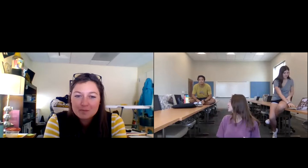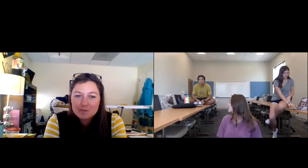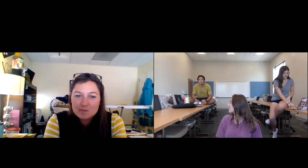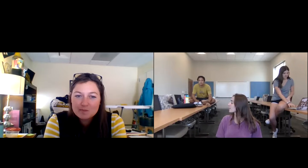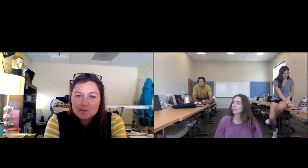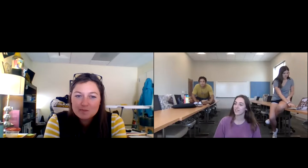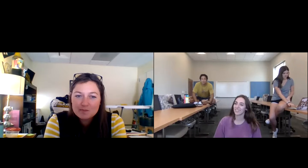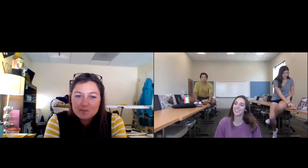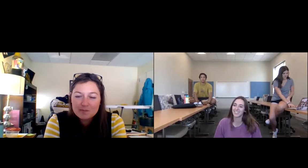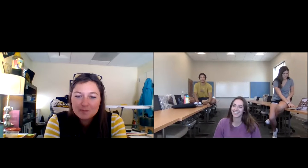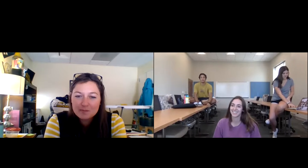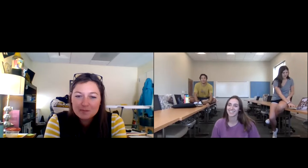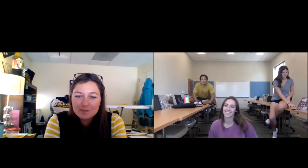This is the next one.